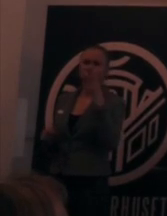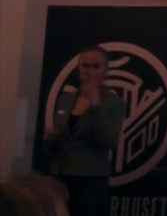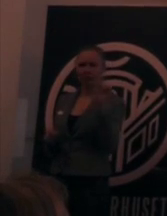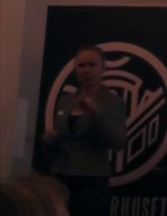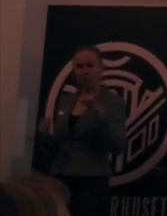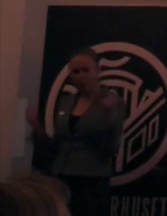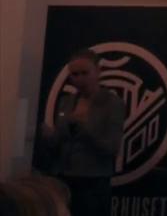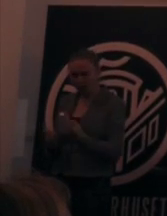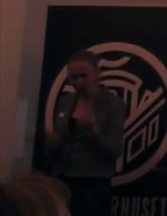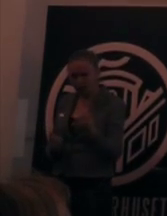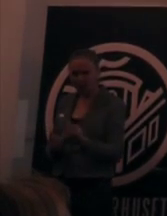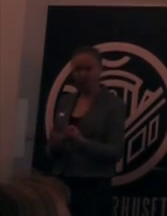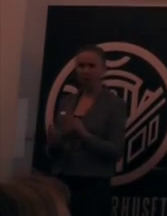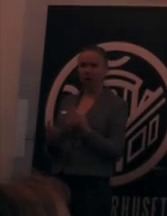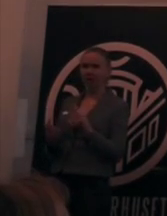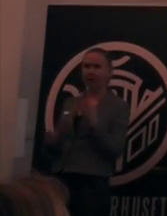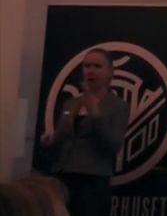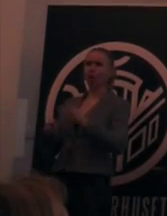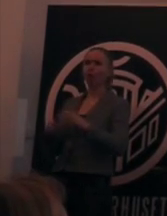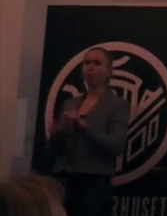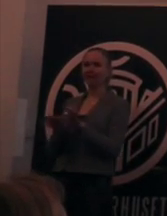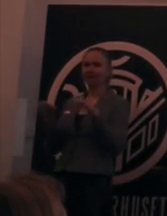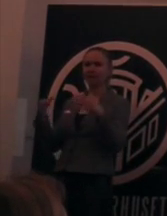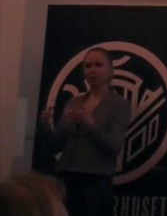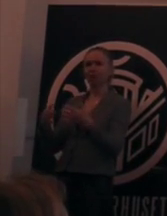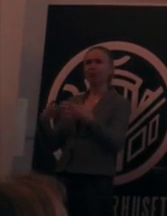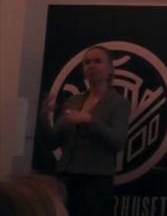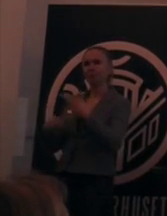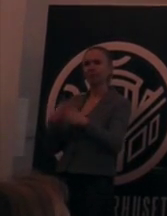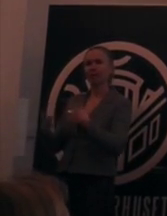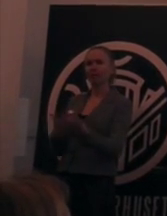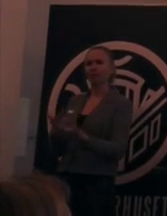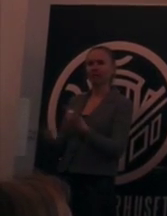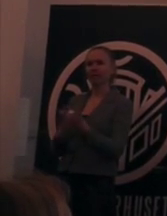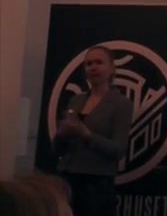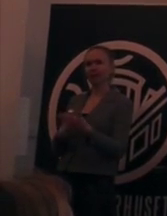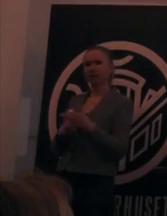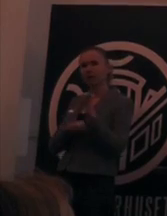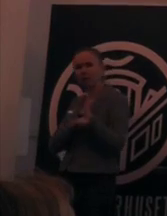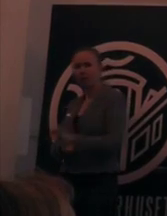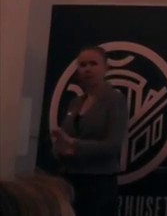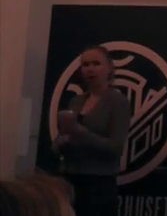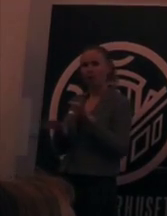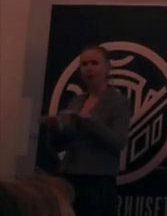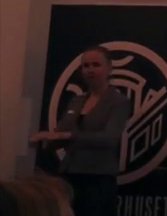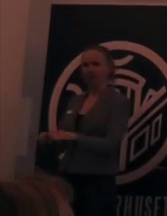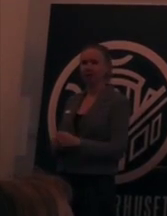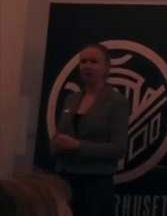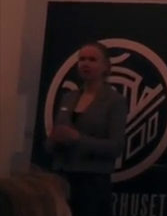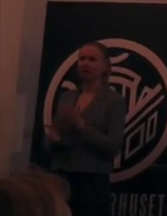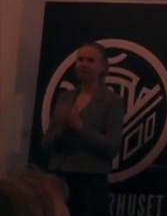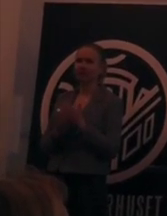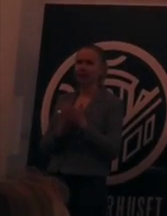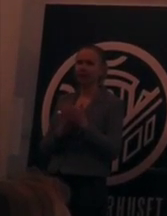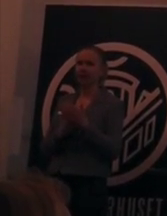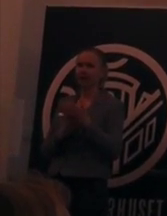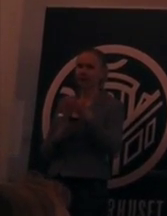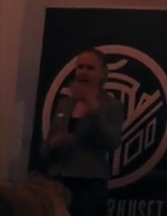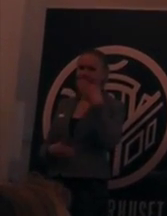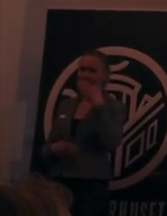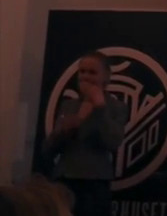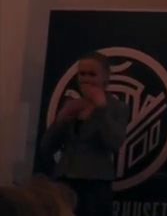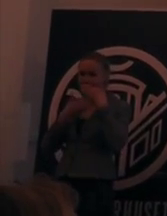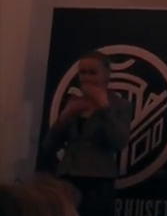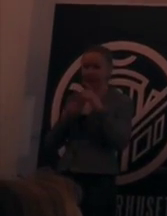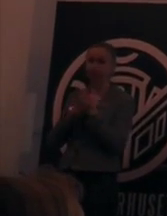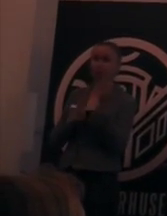side. When the Roma community continued to be attacked, he was out there speaking for it. This was at a Ramadan festival. This was at